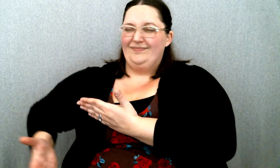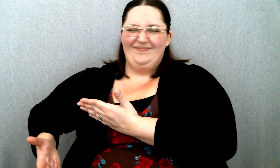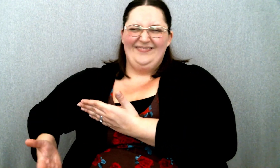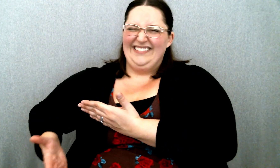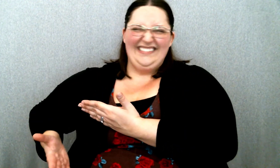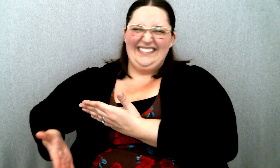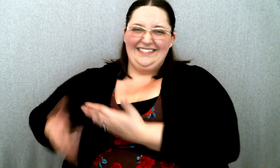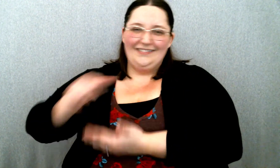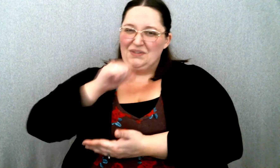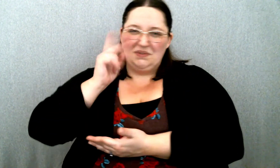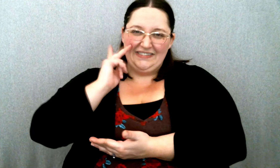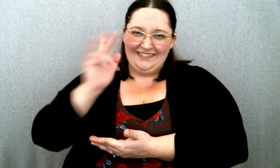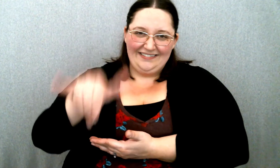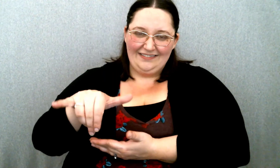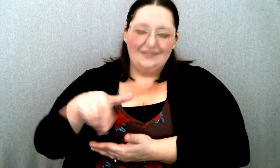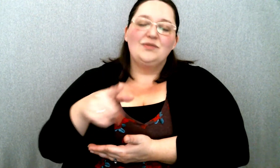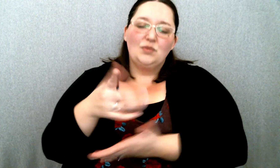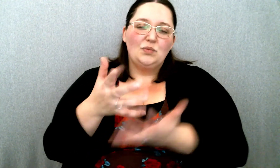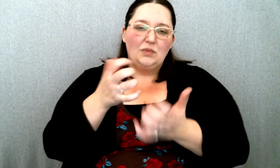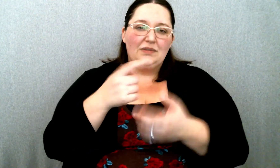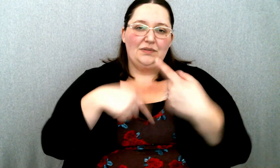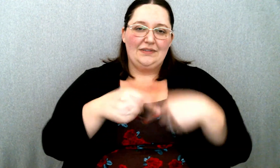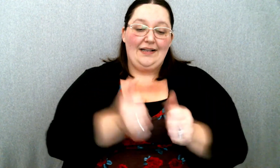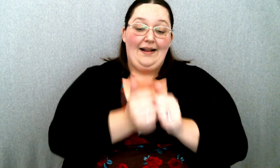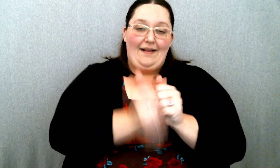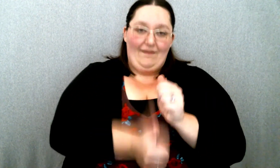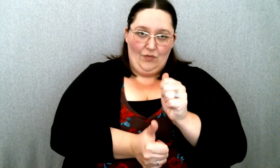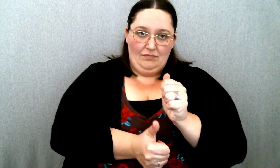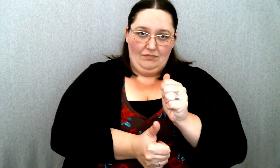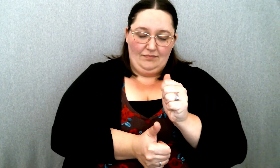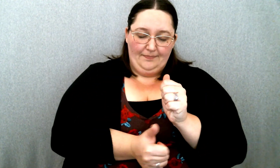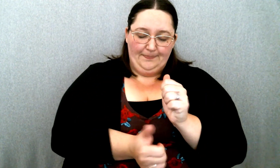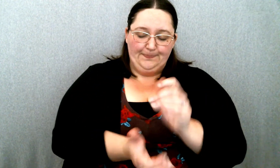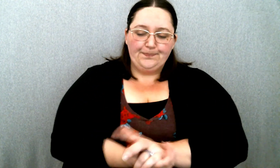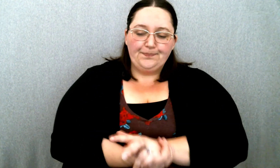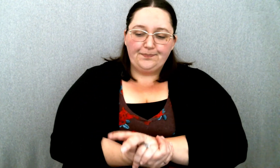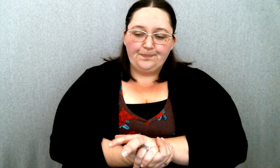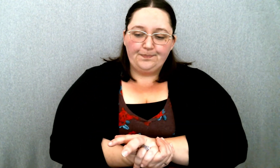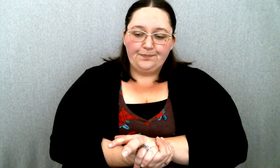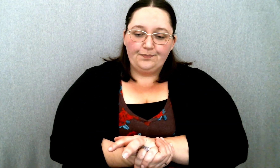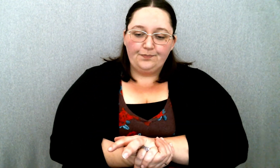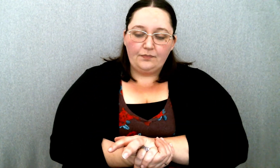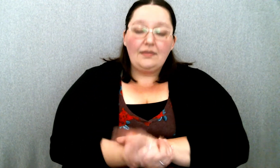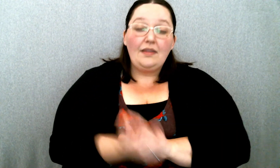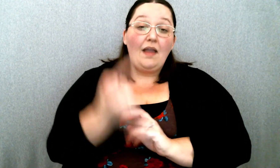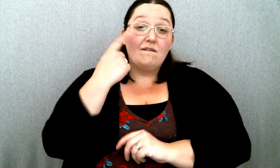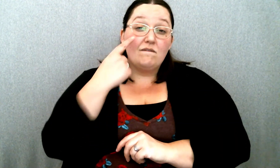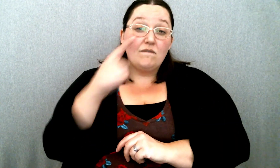with weekend. You're not going to do that repetition. Instead, you're going to separate it with the sign every.